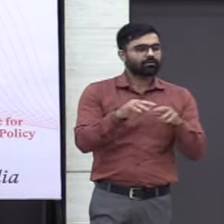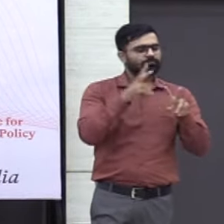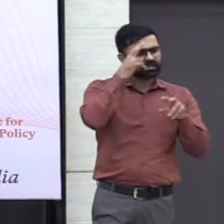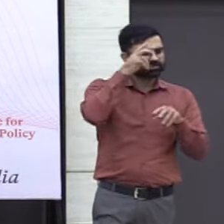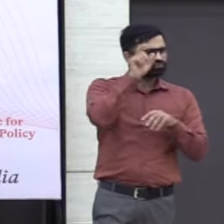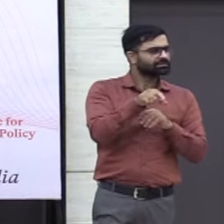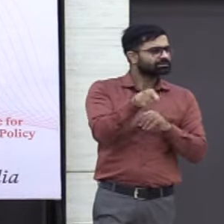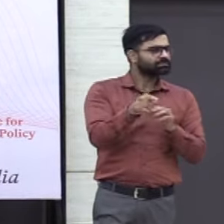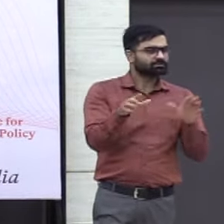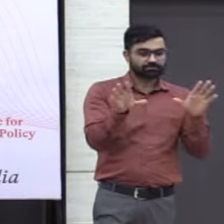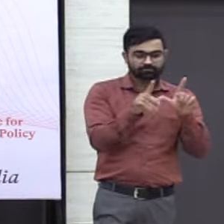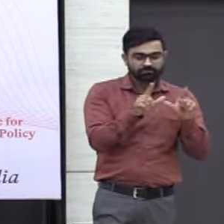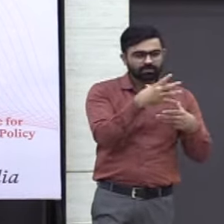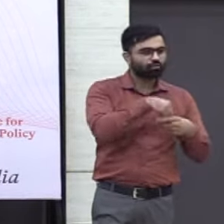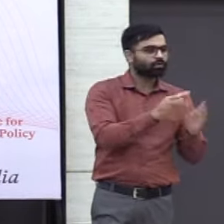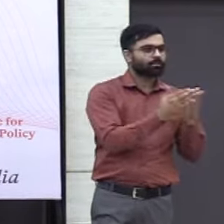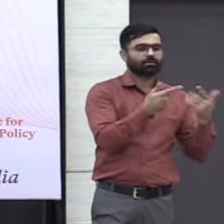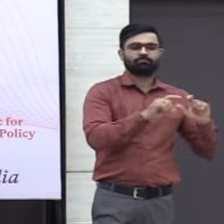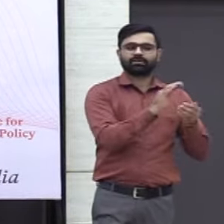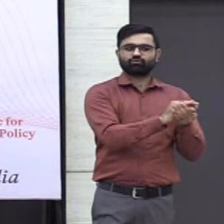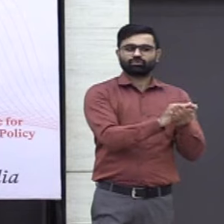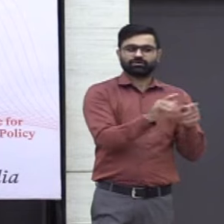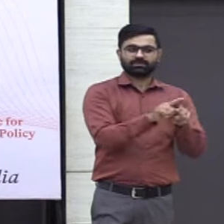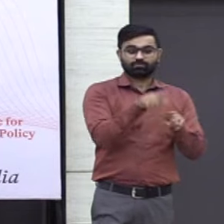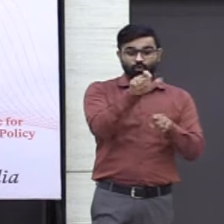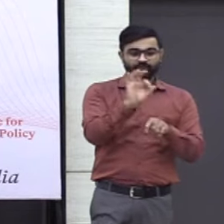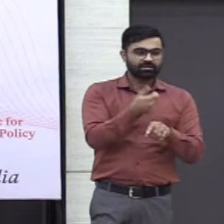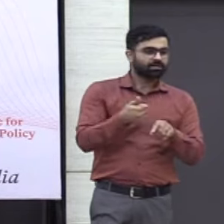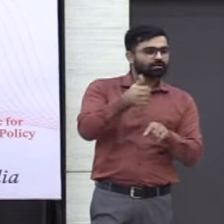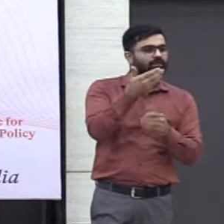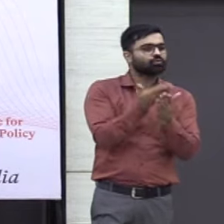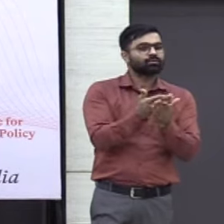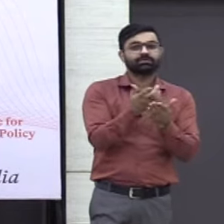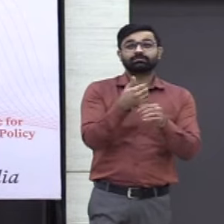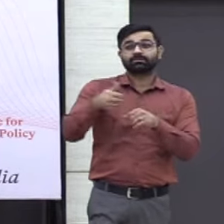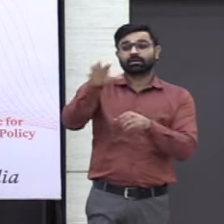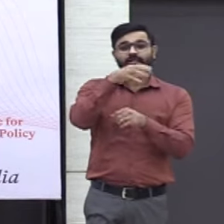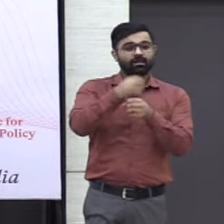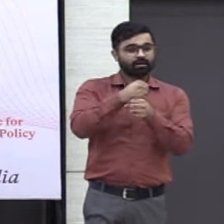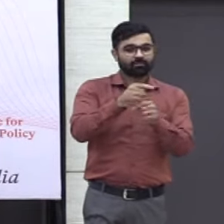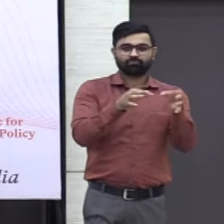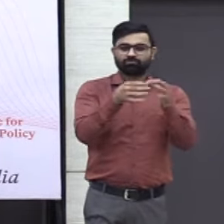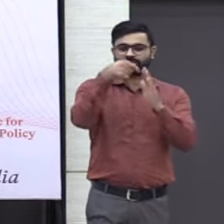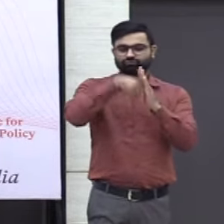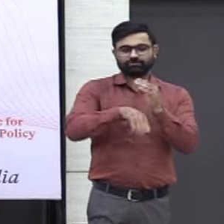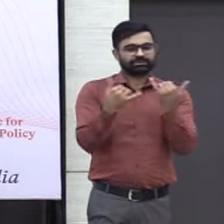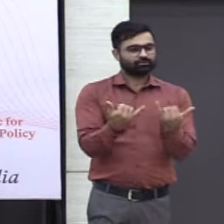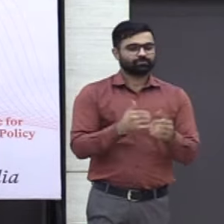substance thereof shall be entered in a book to be kept by such officer in such form as the state government may by rules prescribe. Now